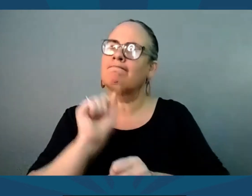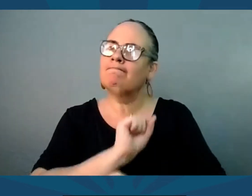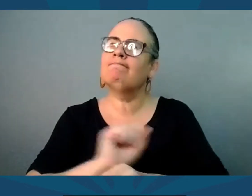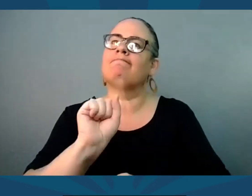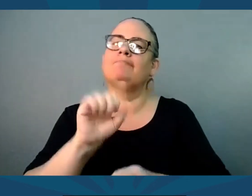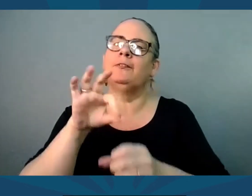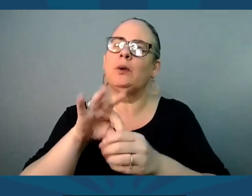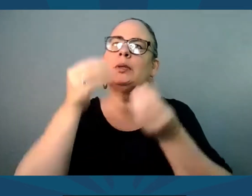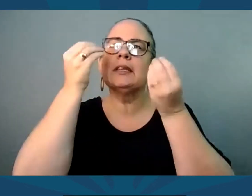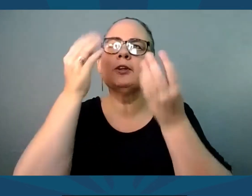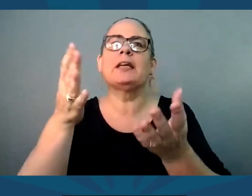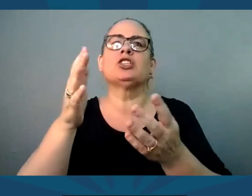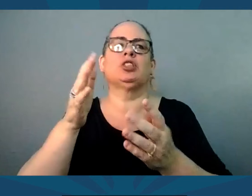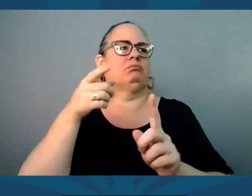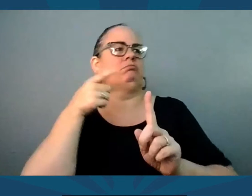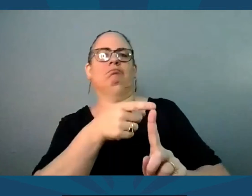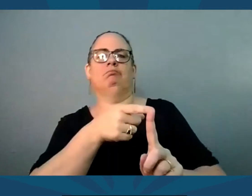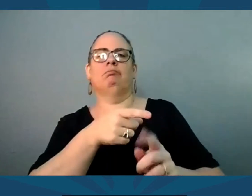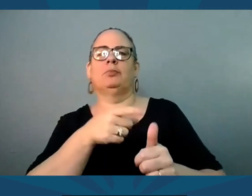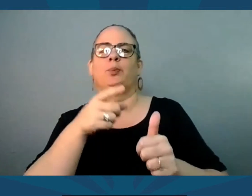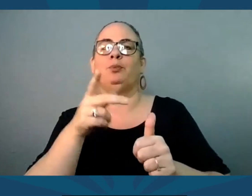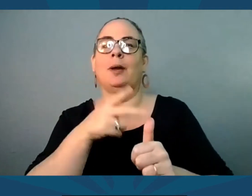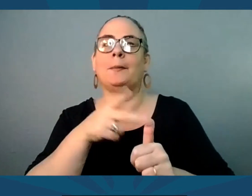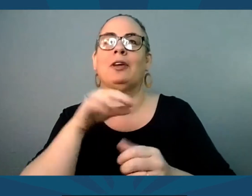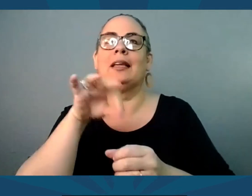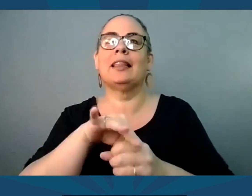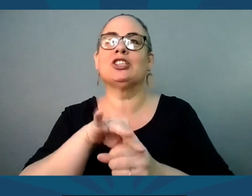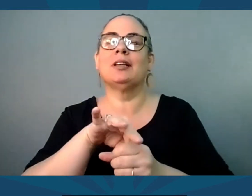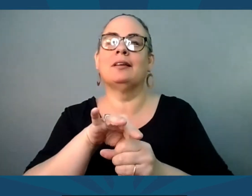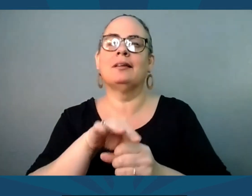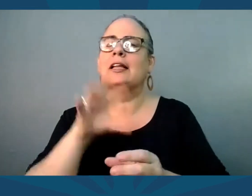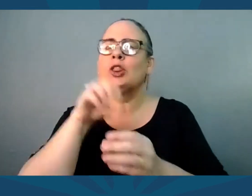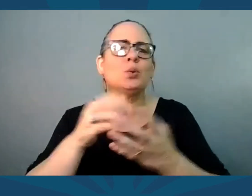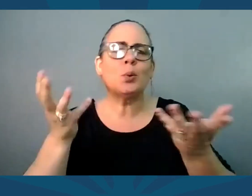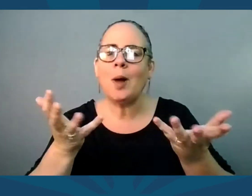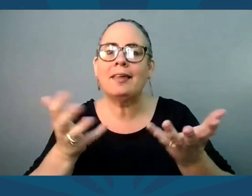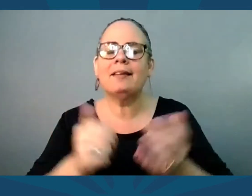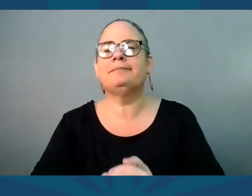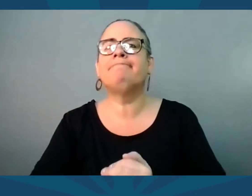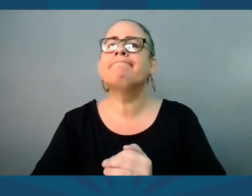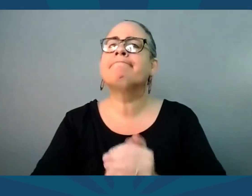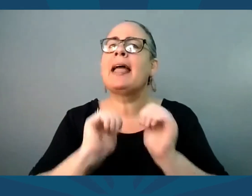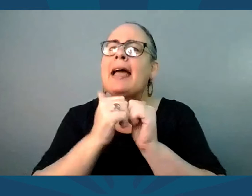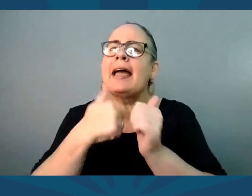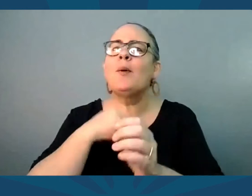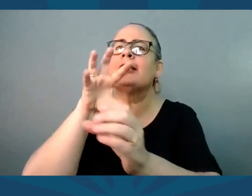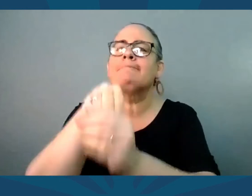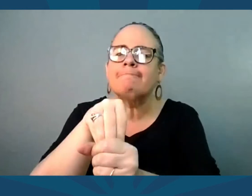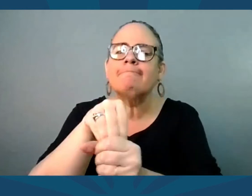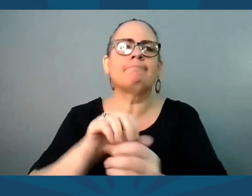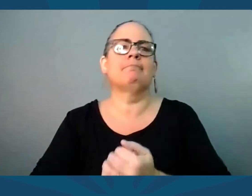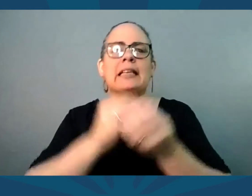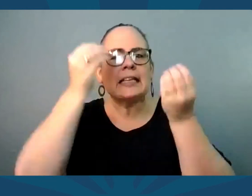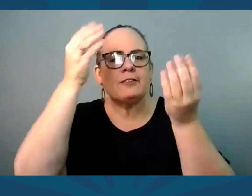education agency, to provide voters official voting information about the primary election,